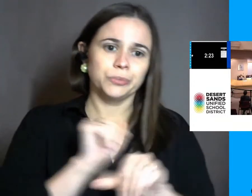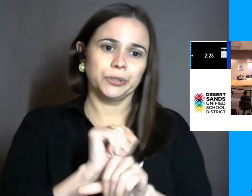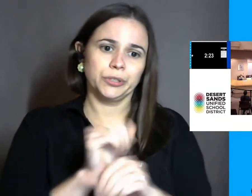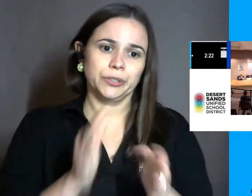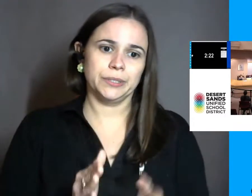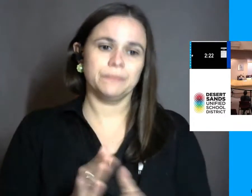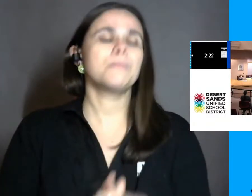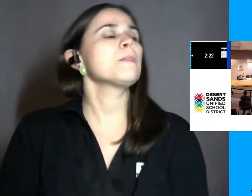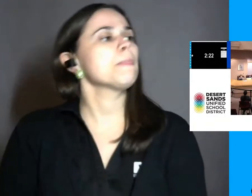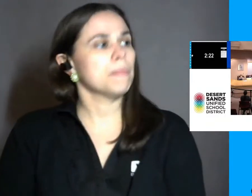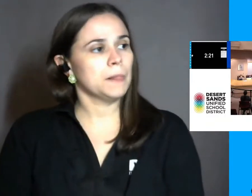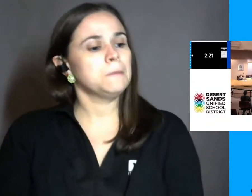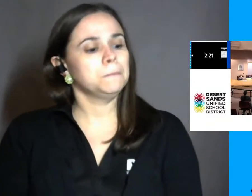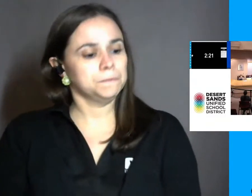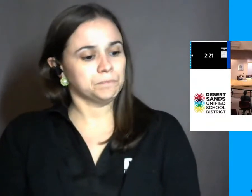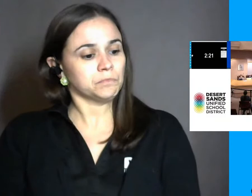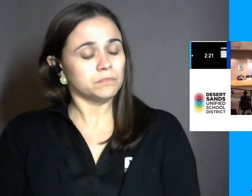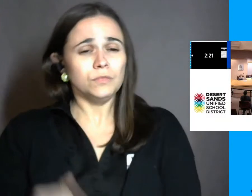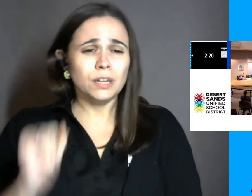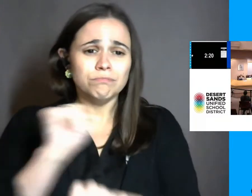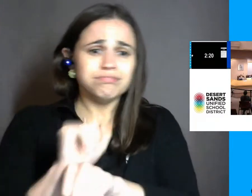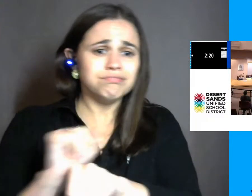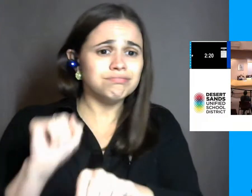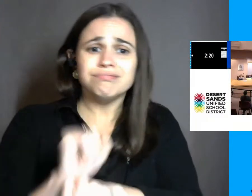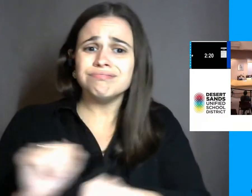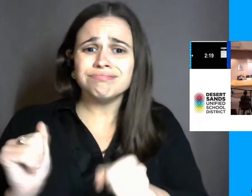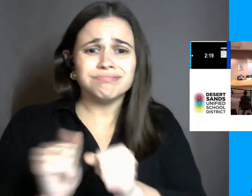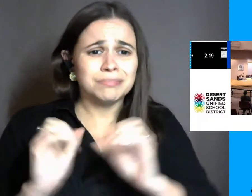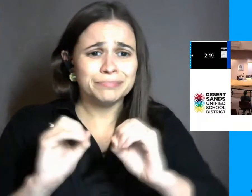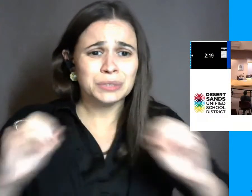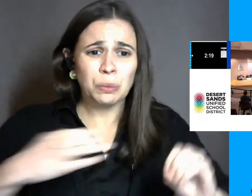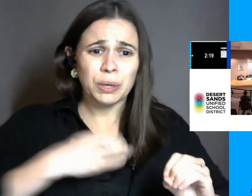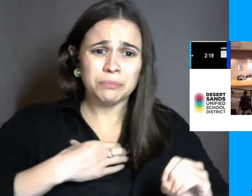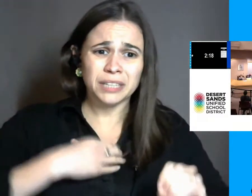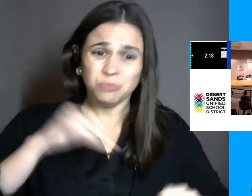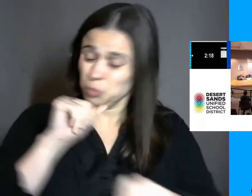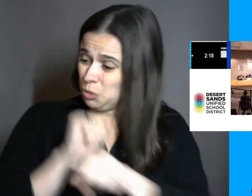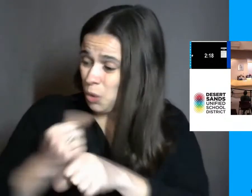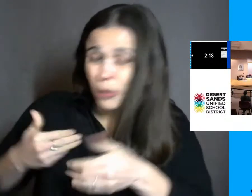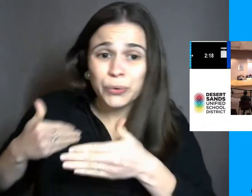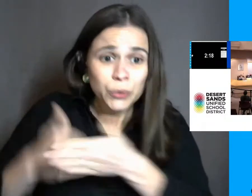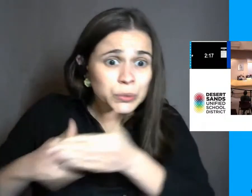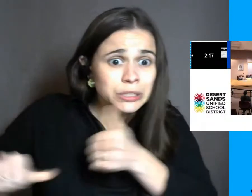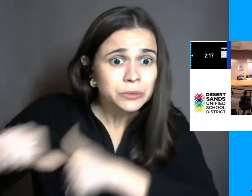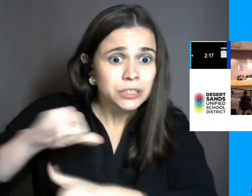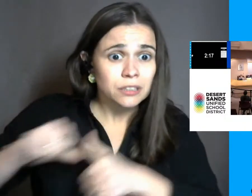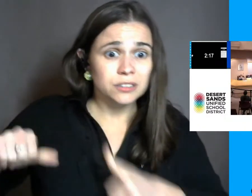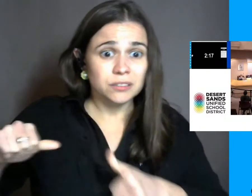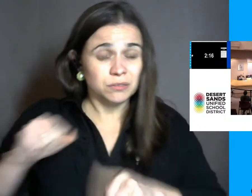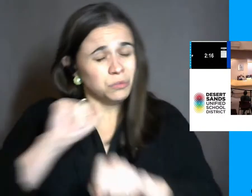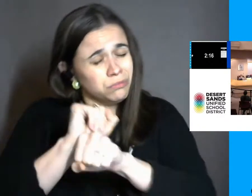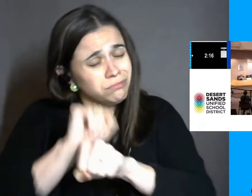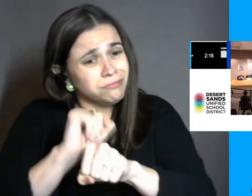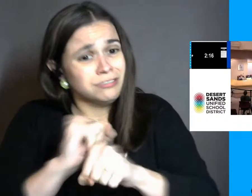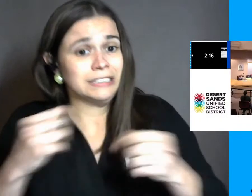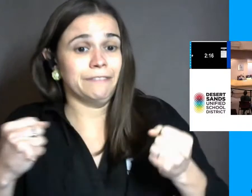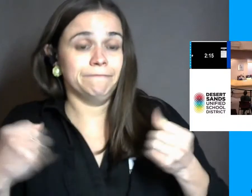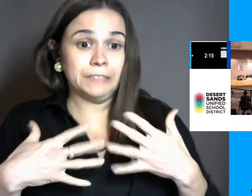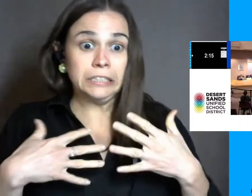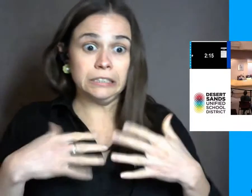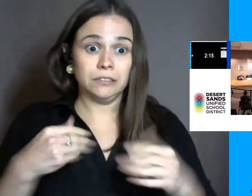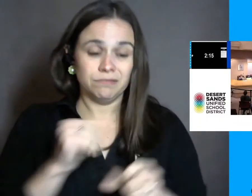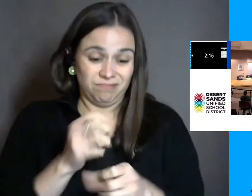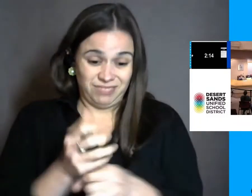We worked out there without complaint. We worked closely together. We worked in fear of catching COVID from our